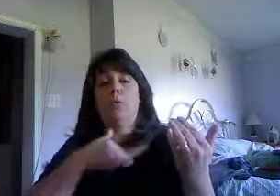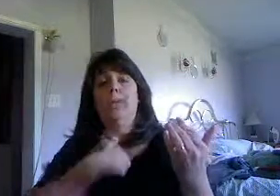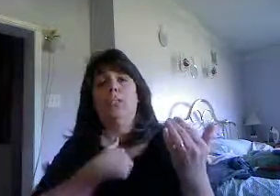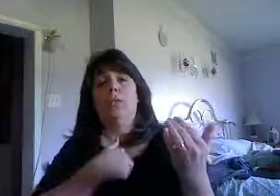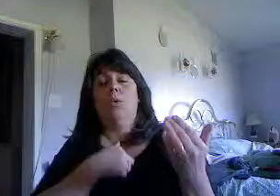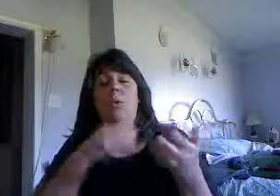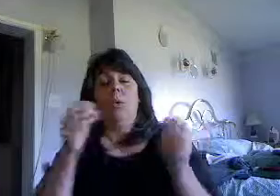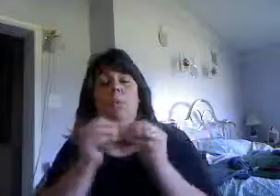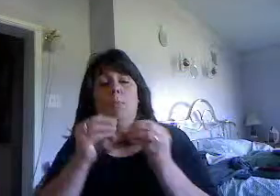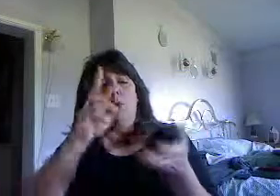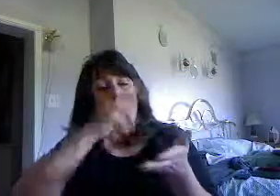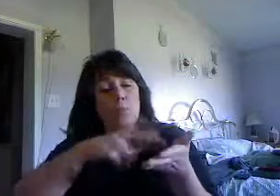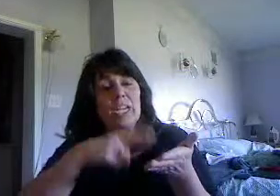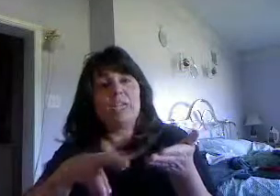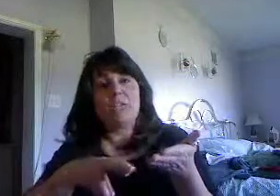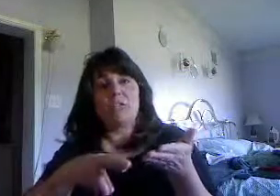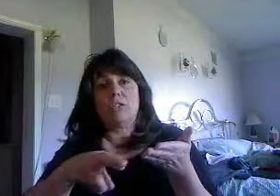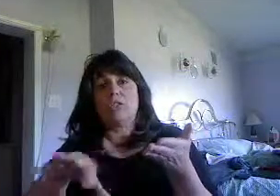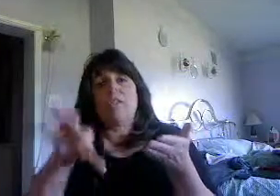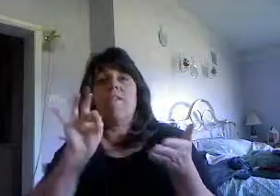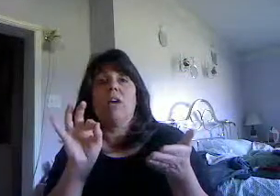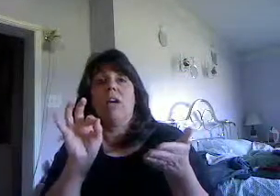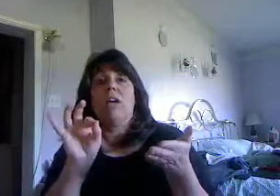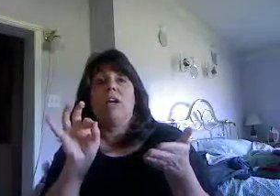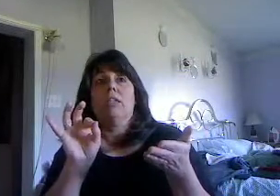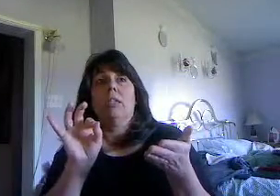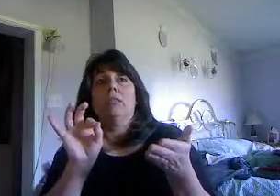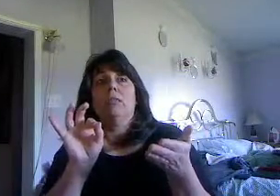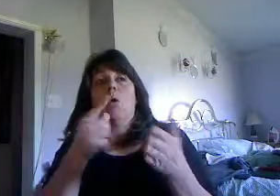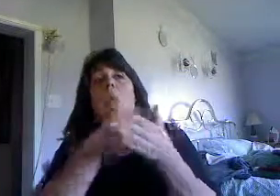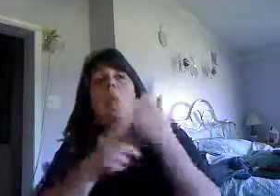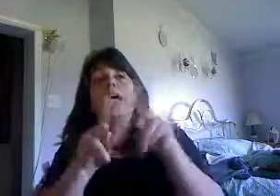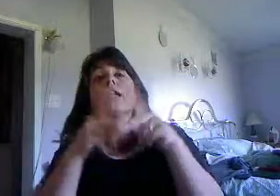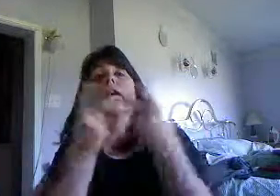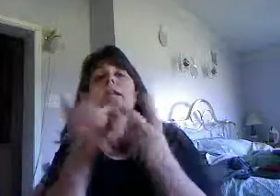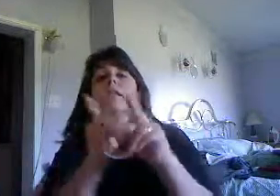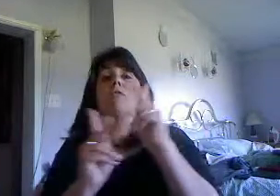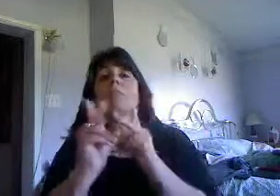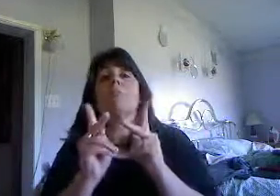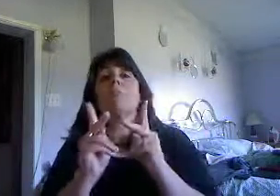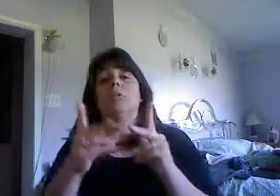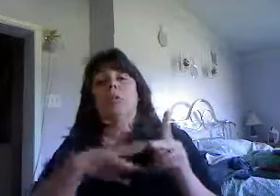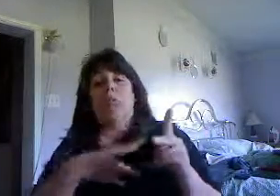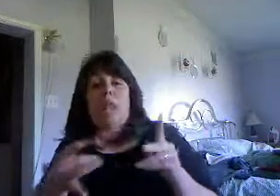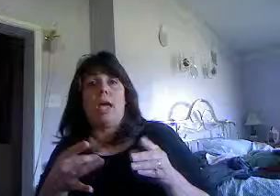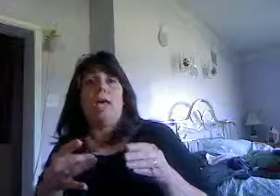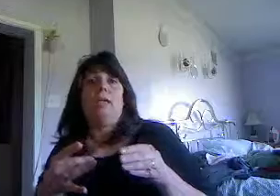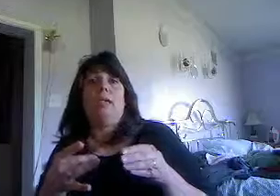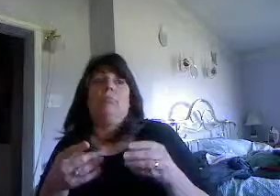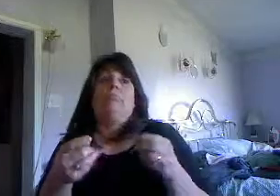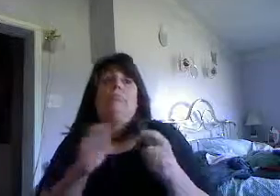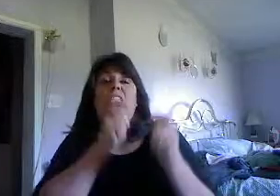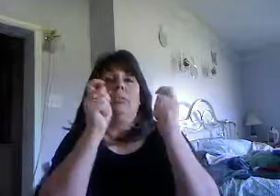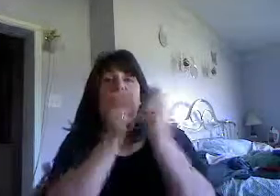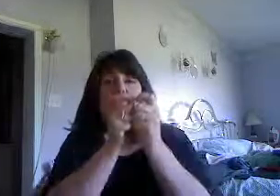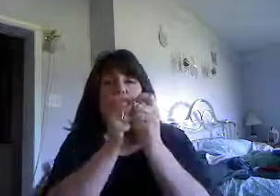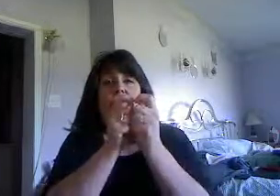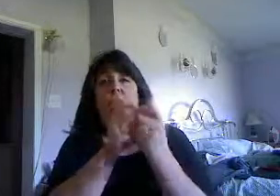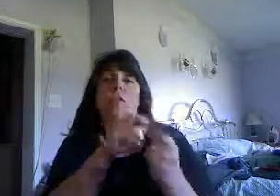more advertising than they had in the past. And all of this requires very high specialized services.